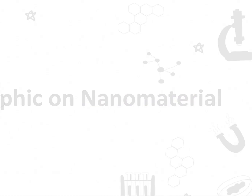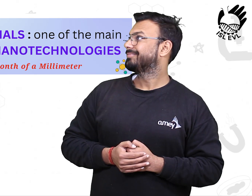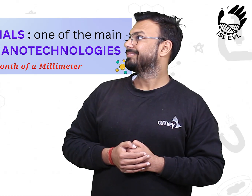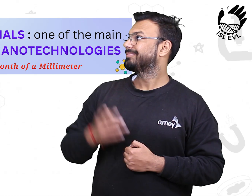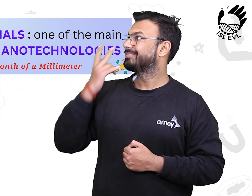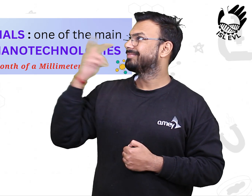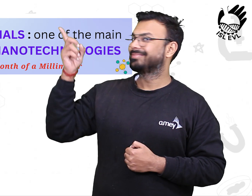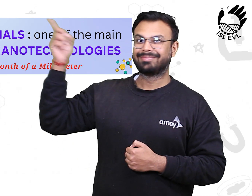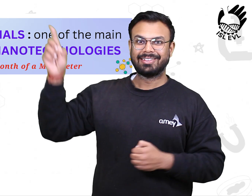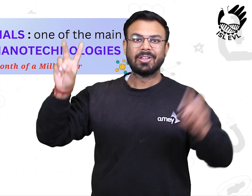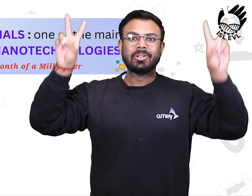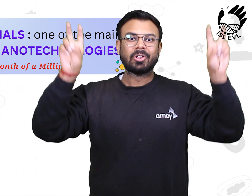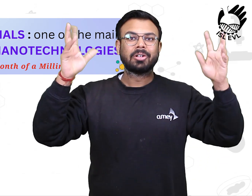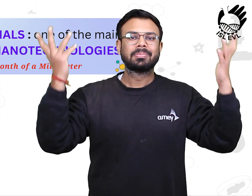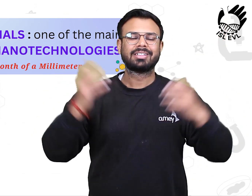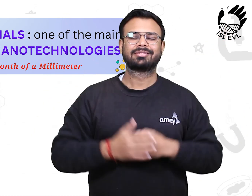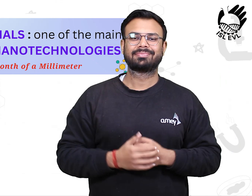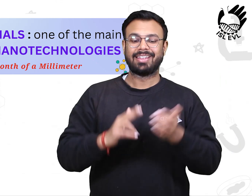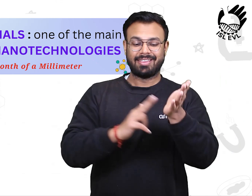Infographic on nanomaterials.